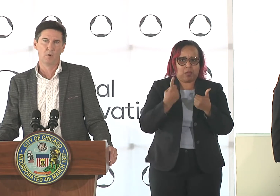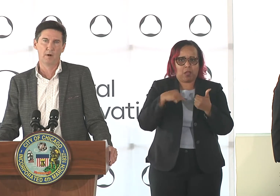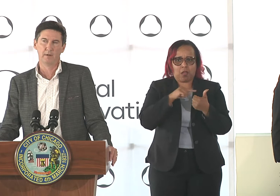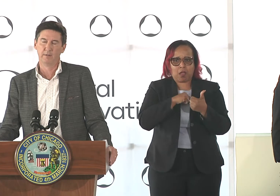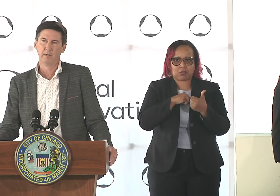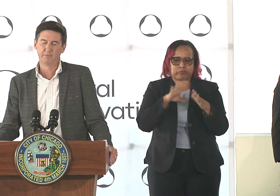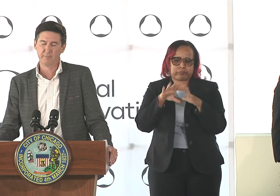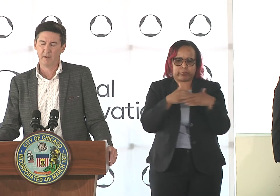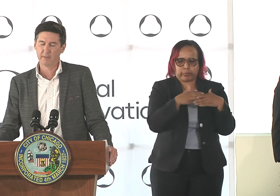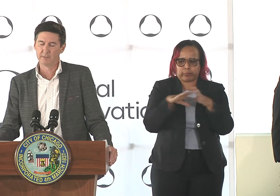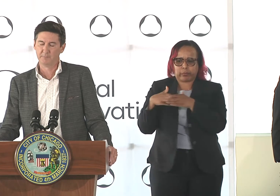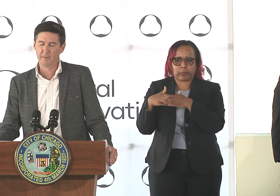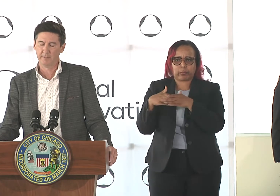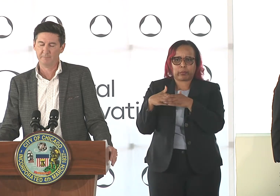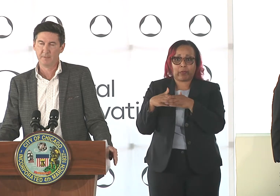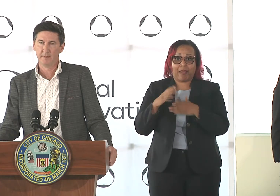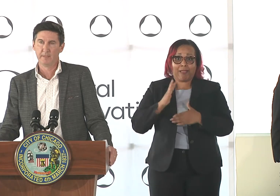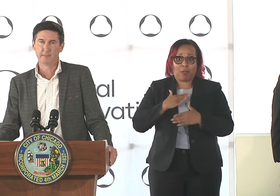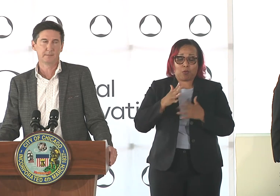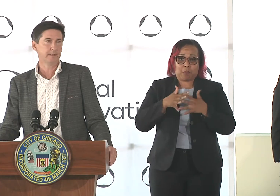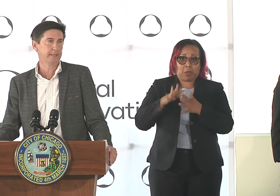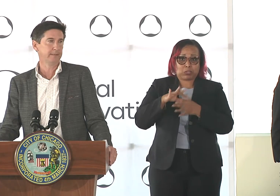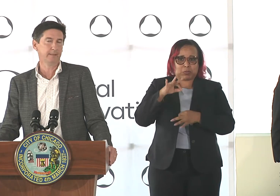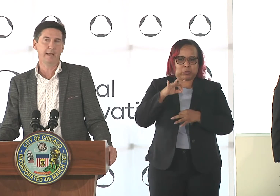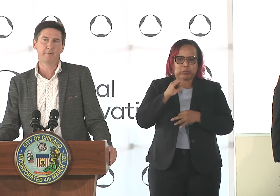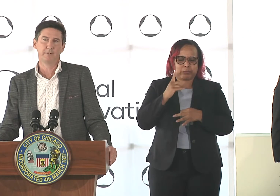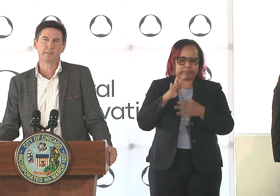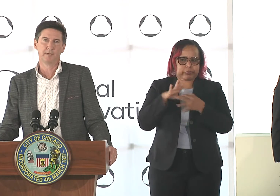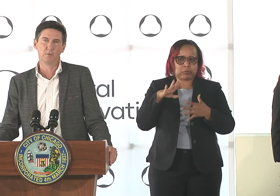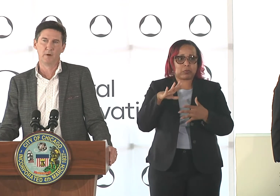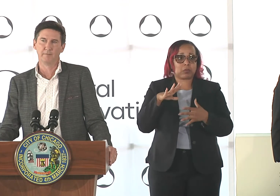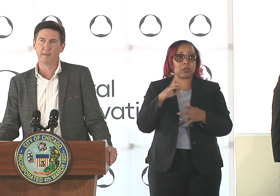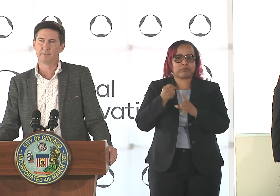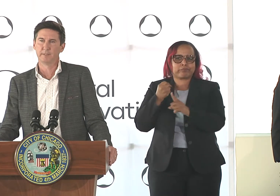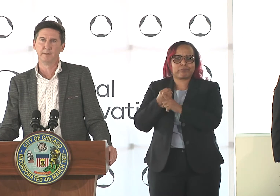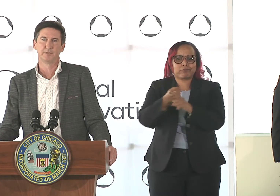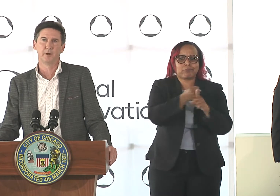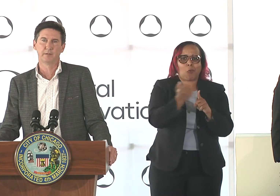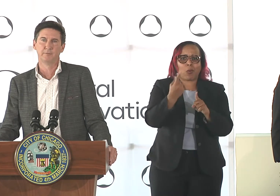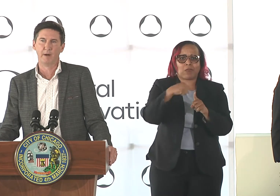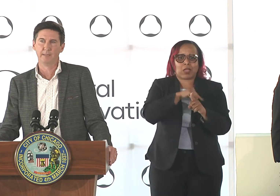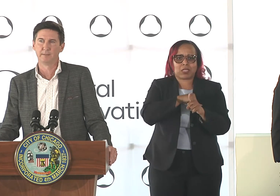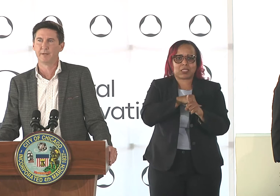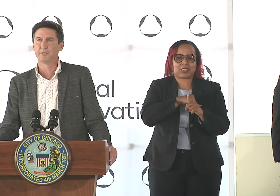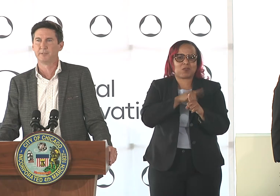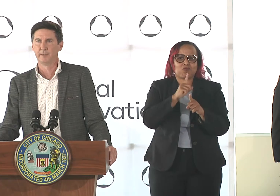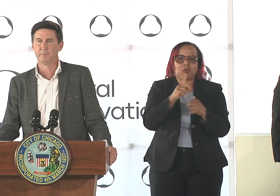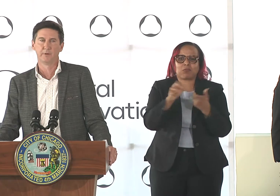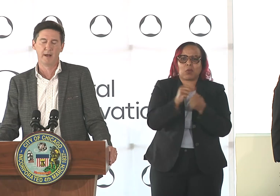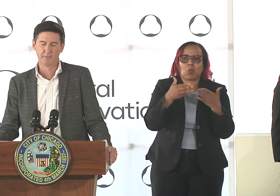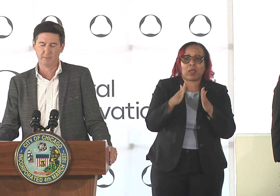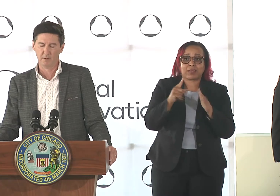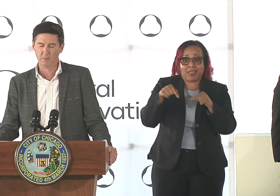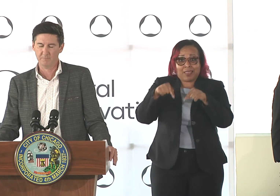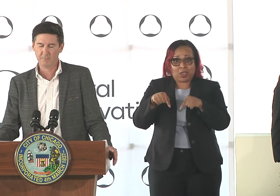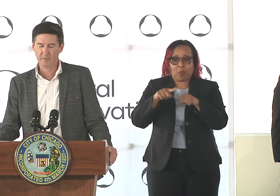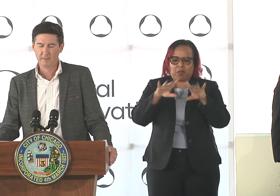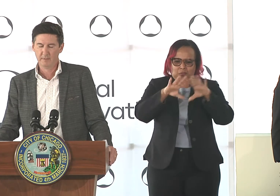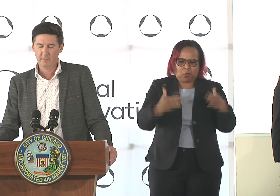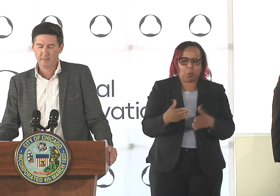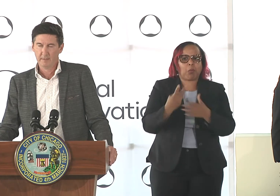at the core of the American spirit. It's hit every single one of us in destructive ways, not just here, but around the